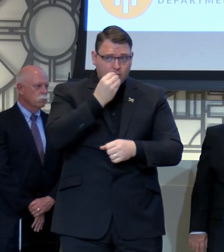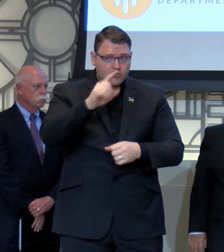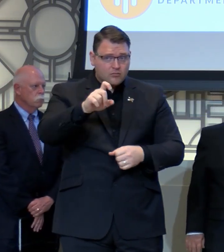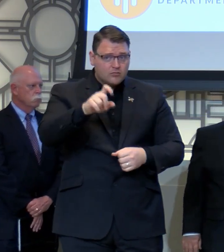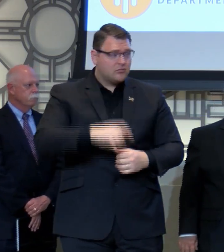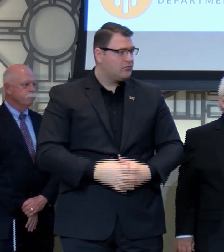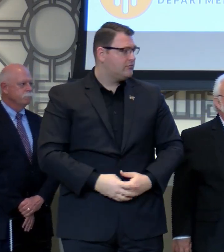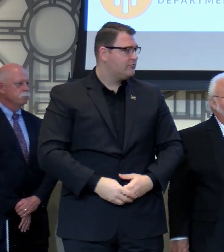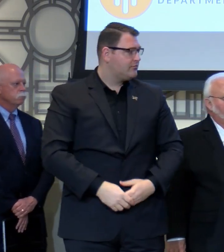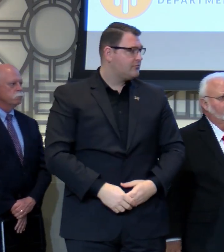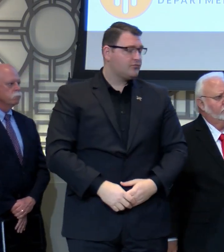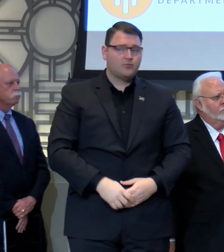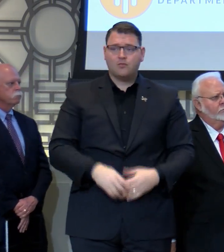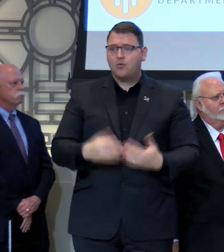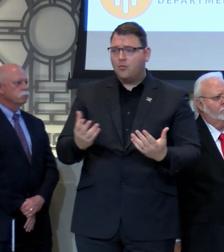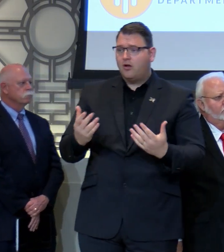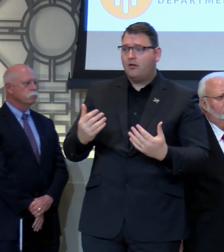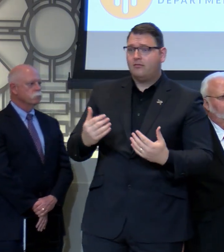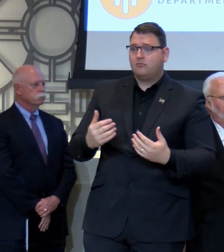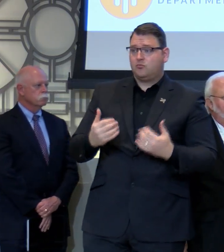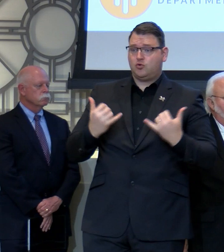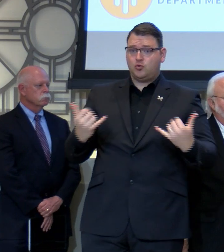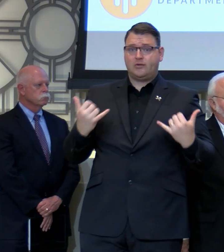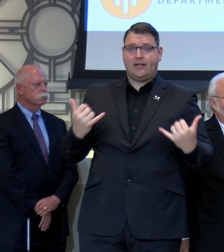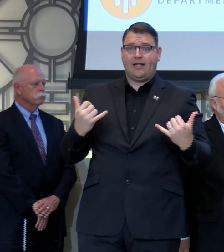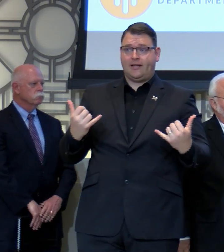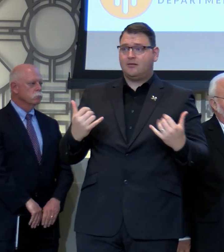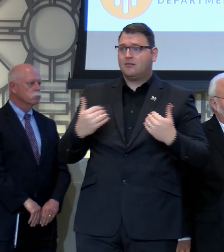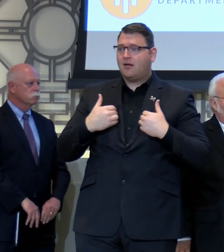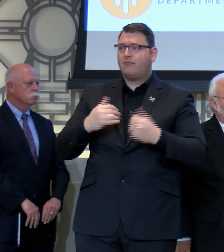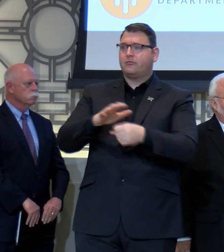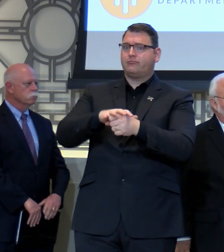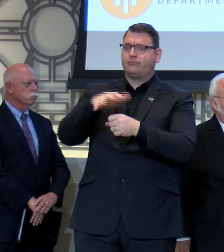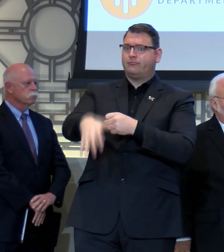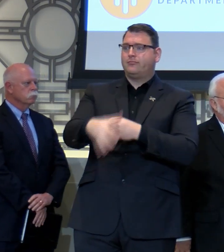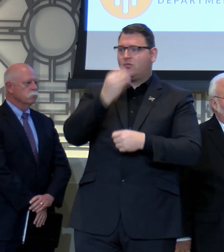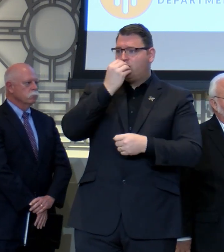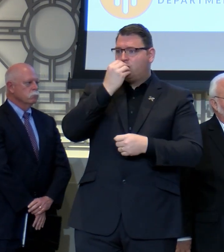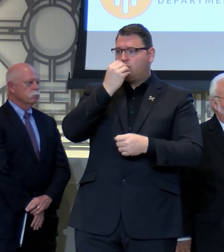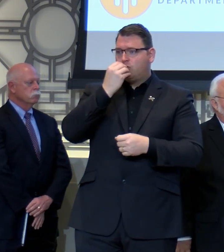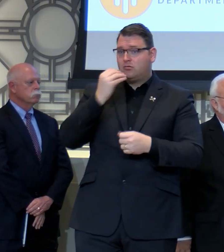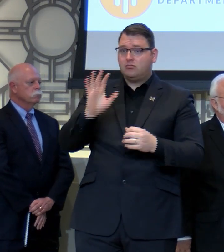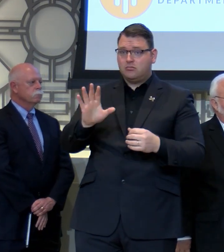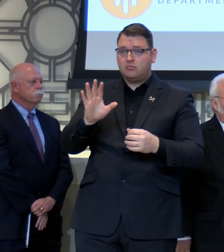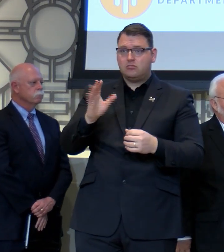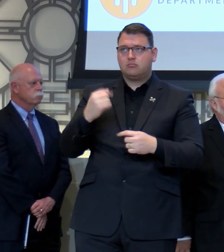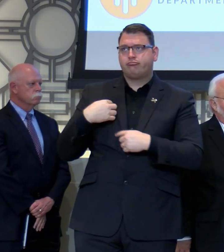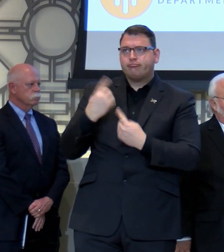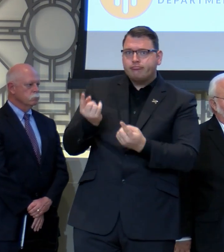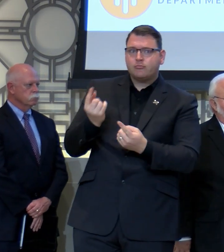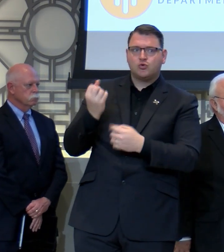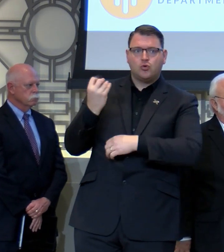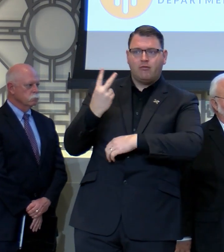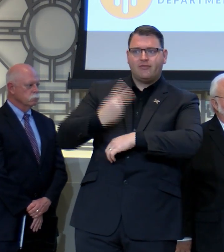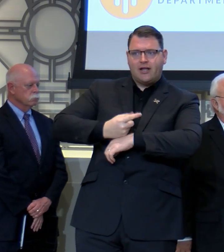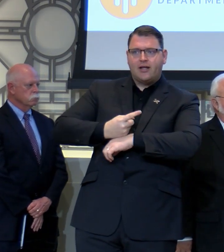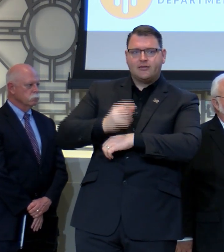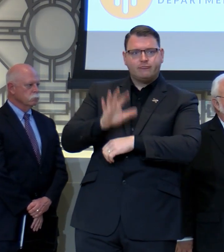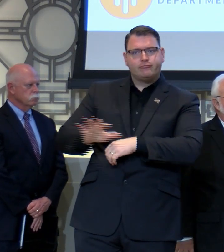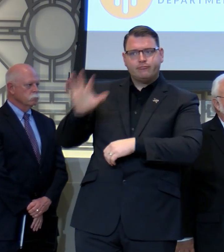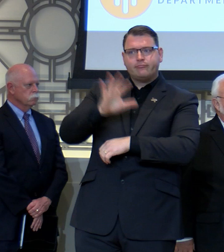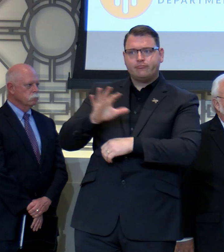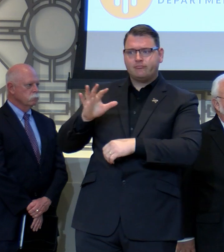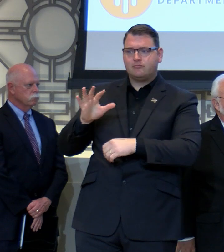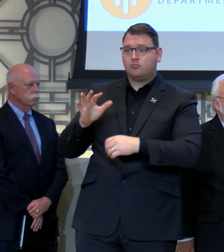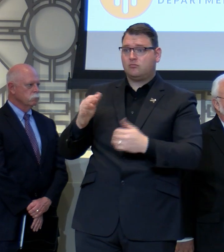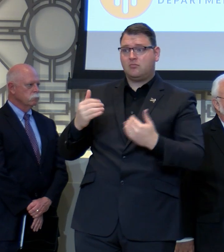Yes, well, I'll tell you, there's not a shortage of product today. And if you think about what we went through the last 12 days or so, the product supply chain is